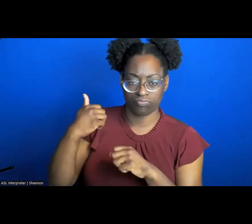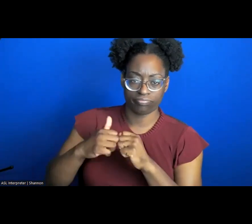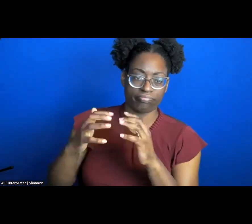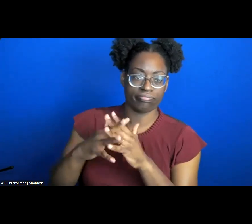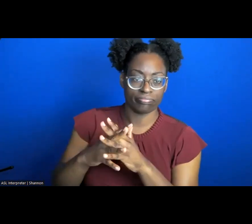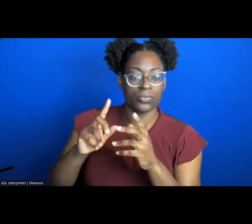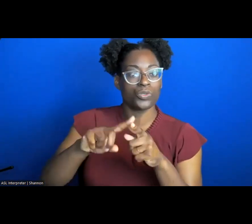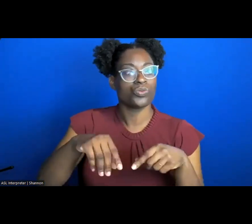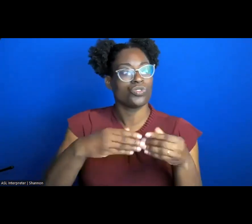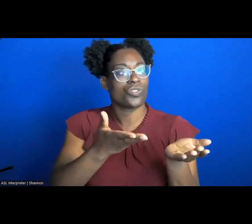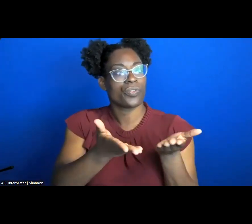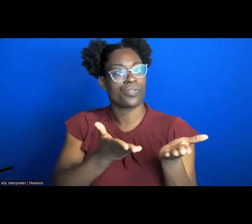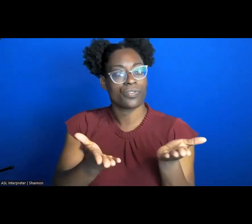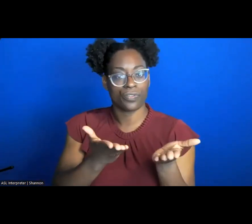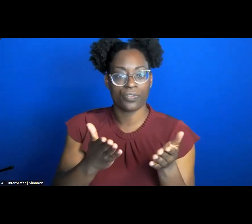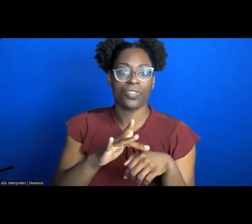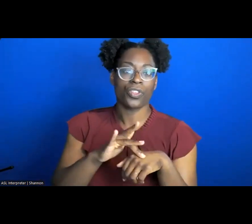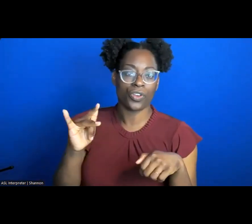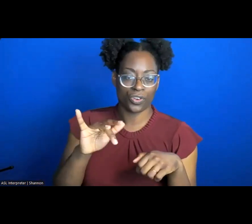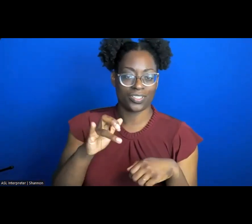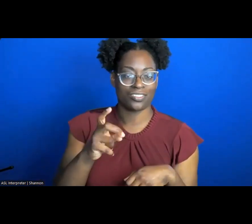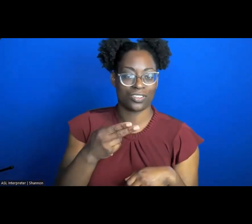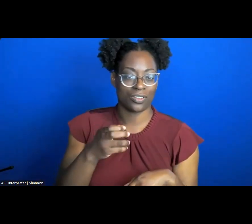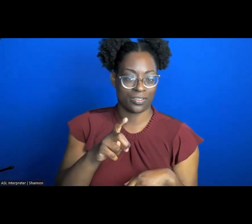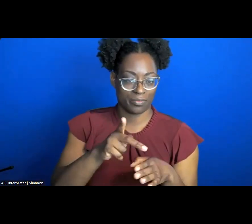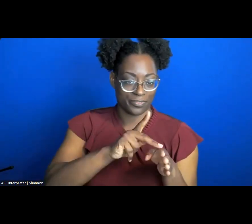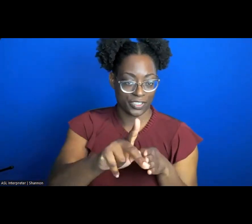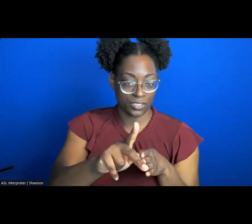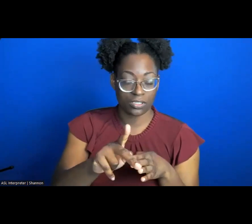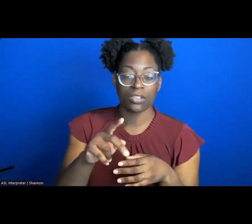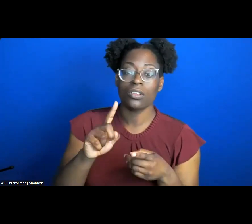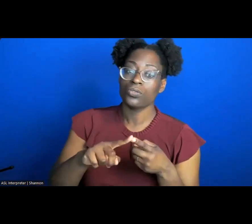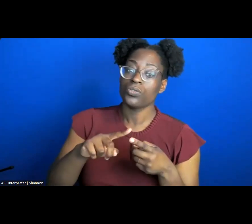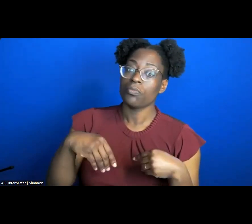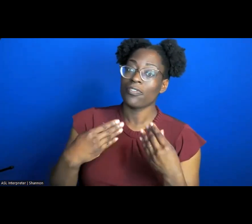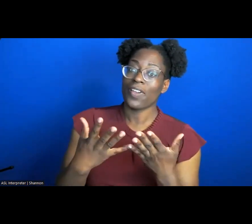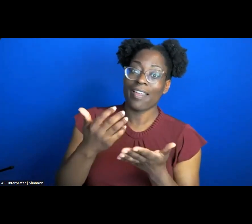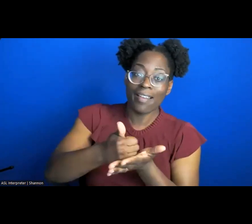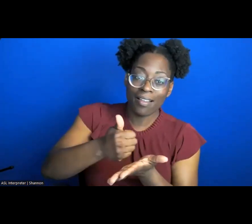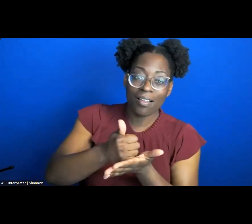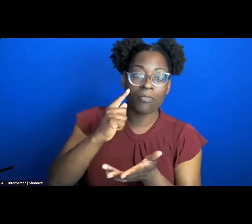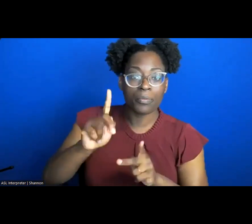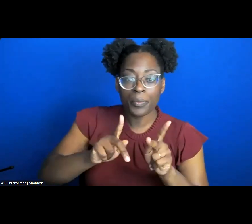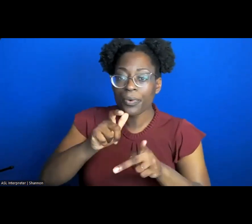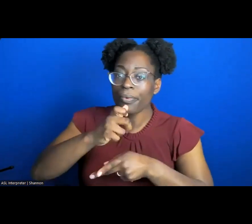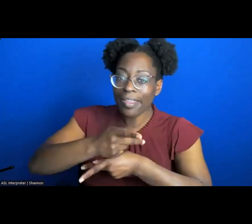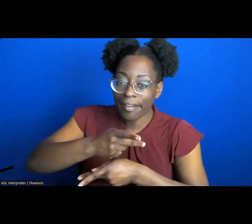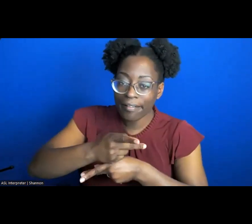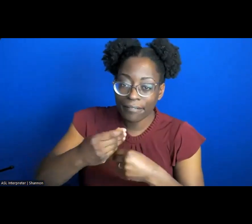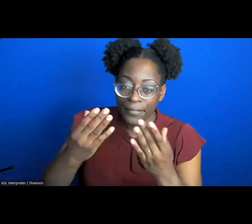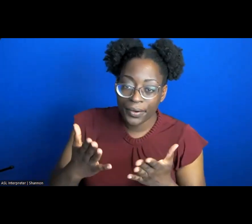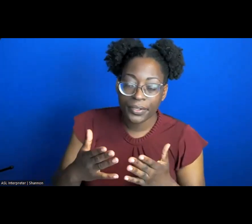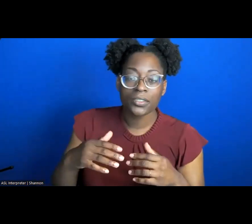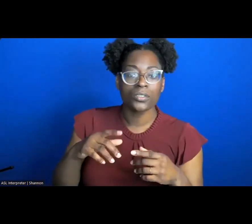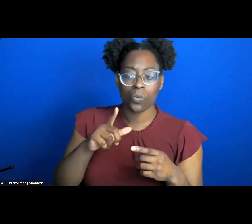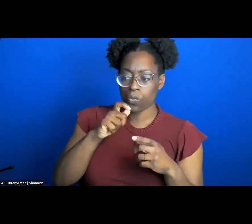children. So outside of a child's immediate family, the profession, from relative providers to infant, toddler, and